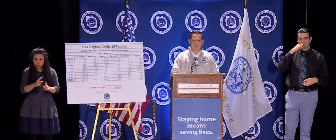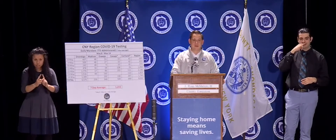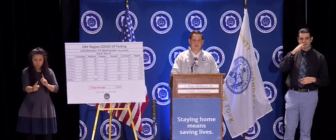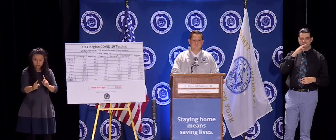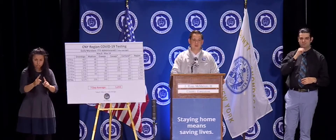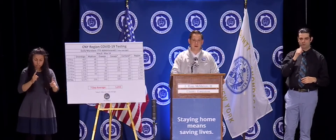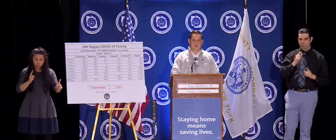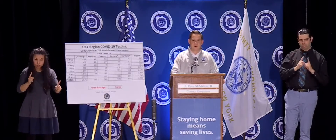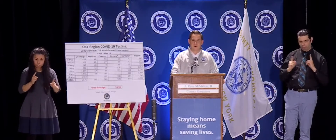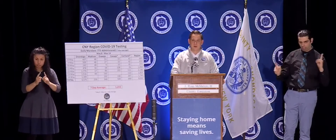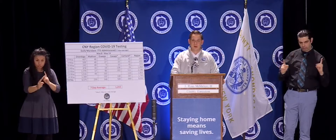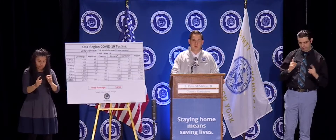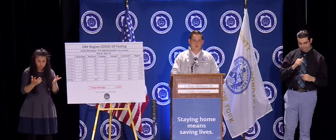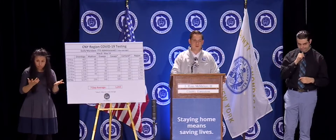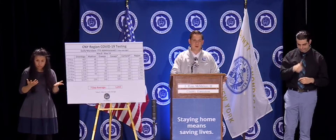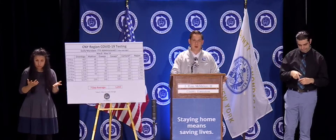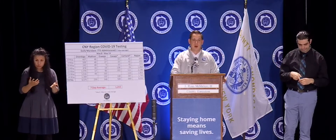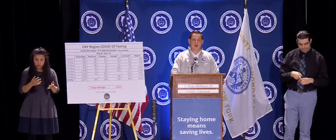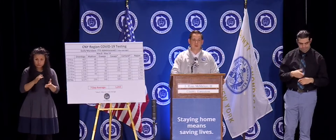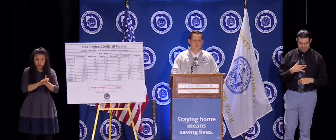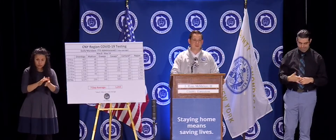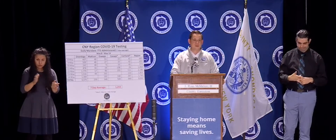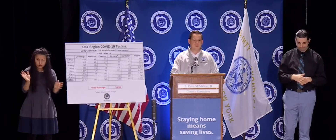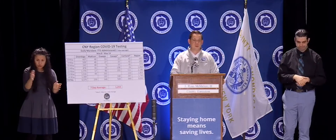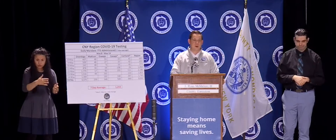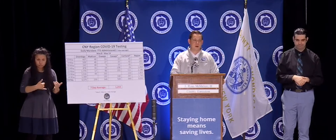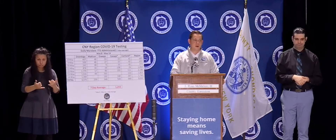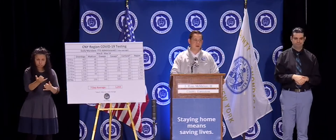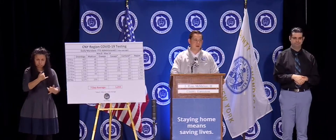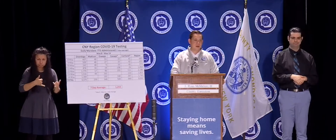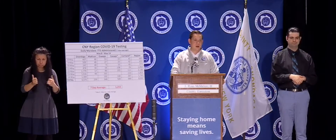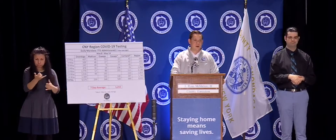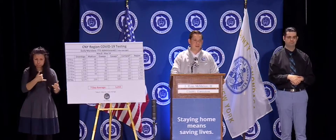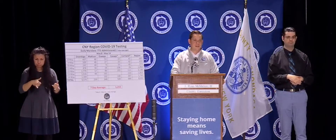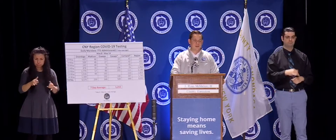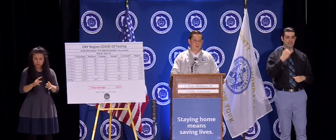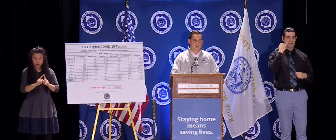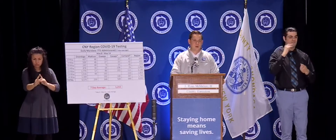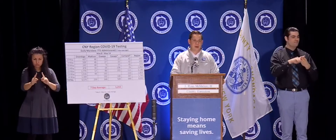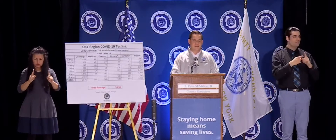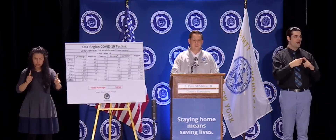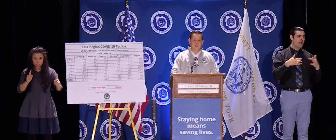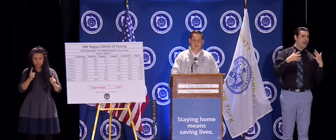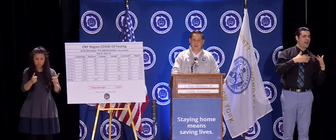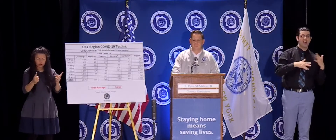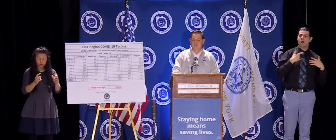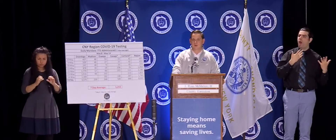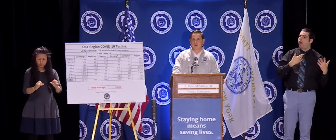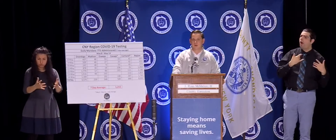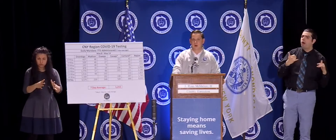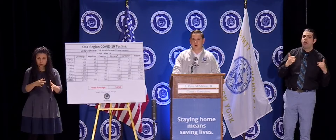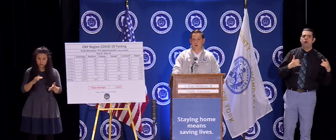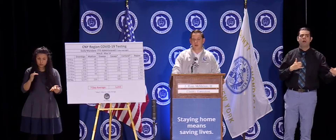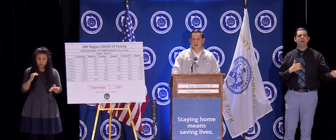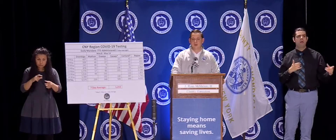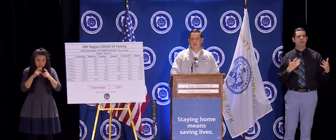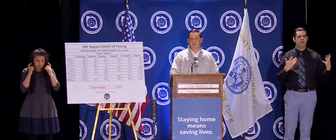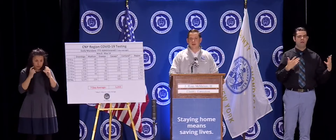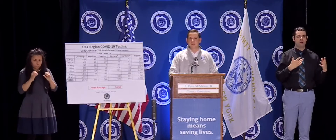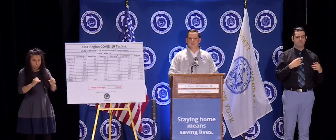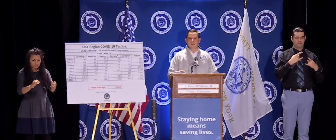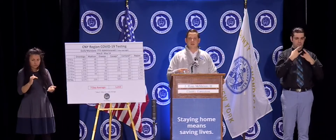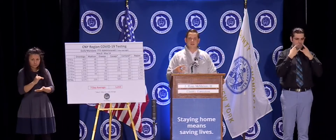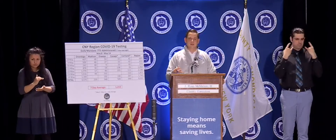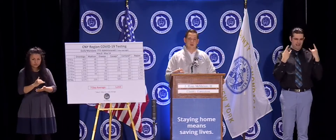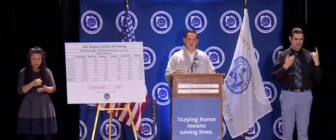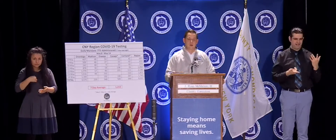have 3 kids. If their friends were over, it's very hard to be 6 feet apart. And are your kids going to be wearing masks at all times? So these are all things